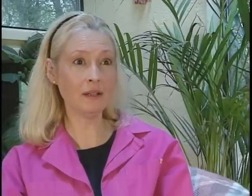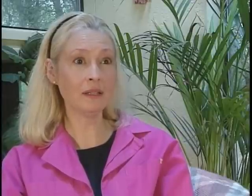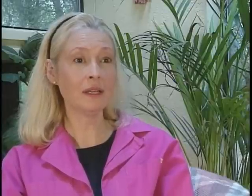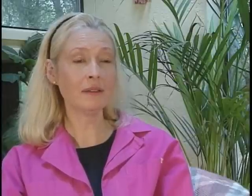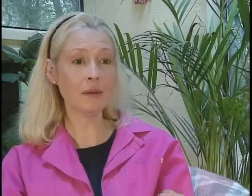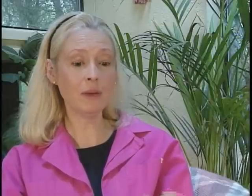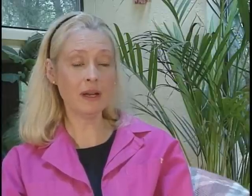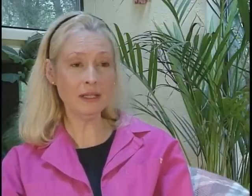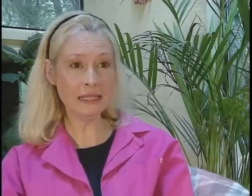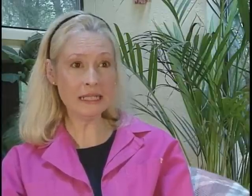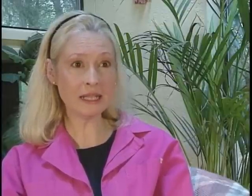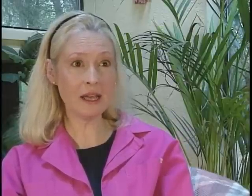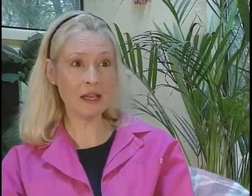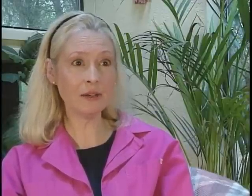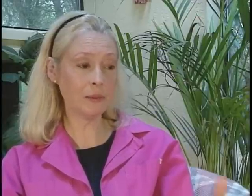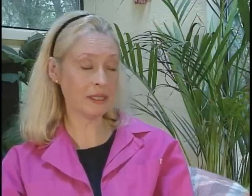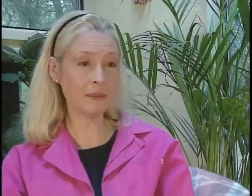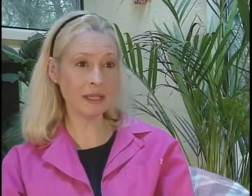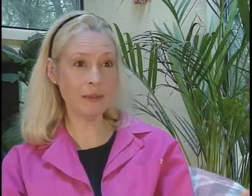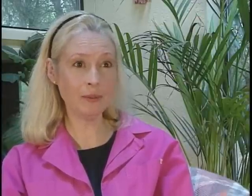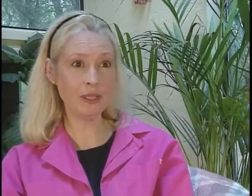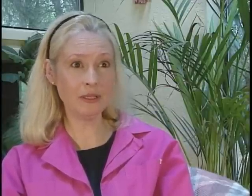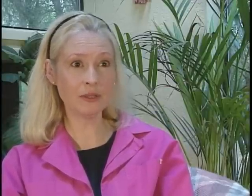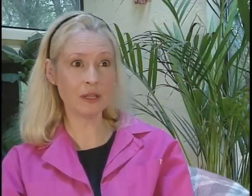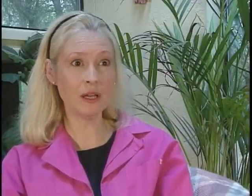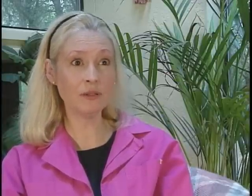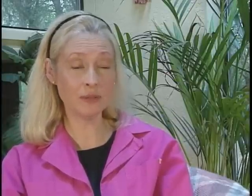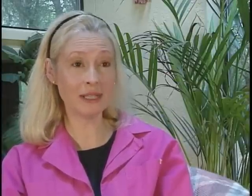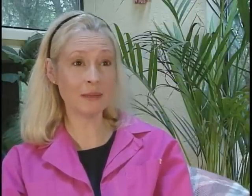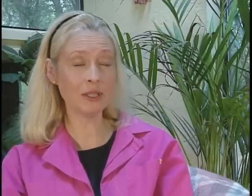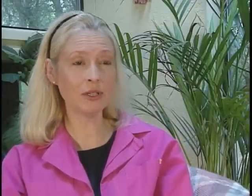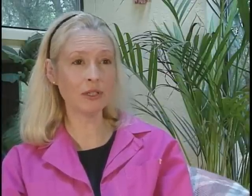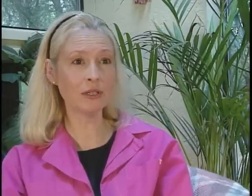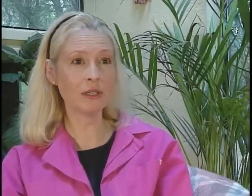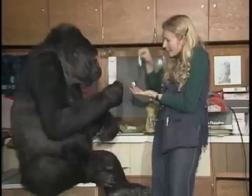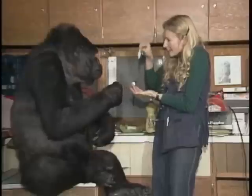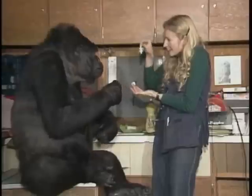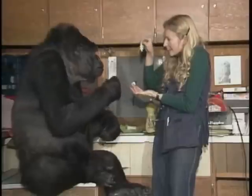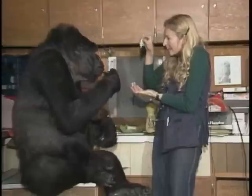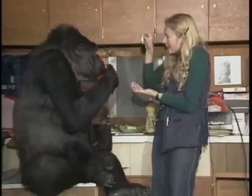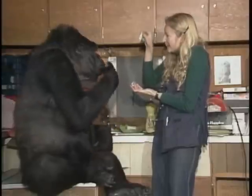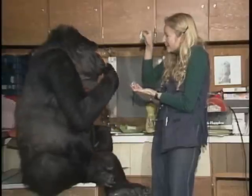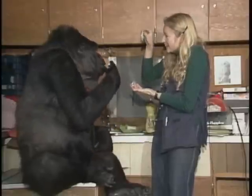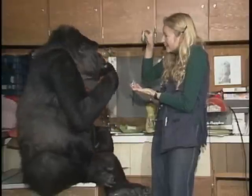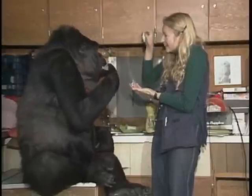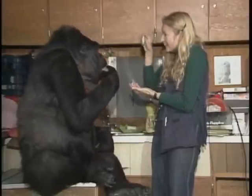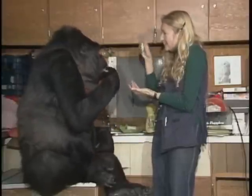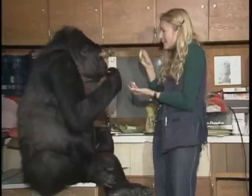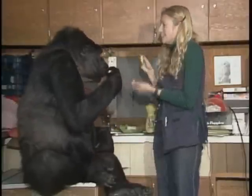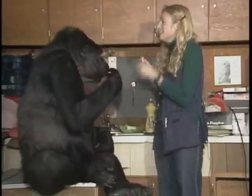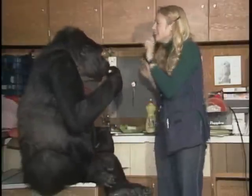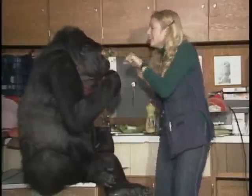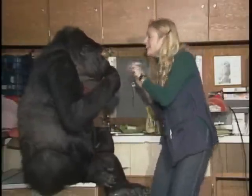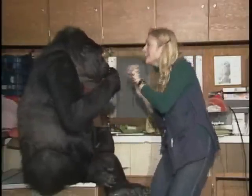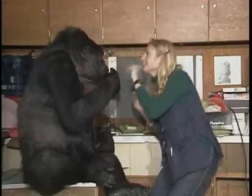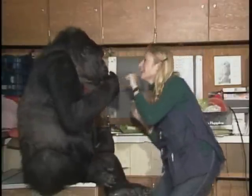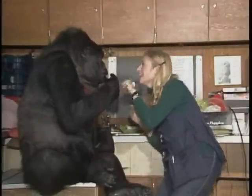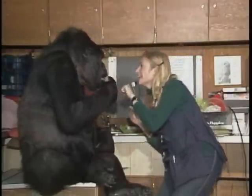that when I didn't sign or when someone came who didn't know sign, who said something to her, for instance, somebody came to her window and said, well,